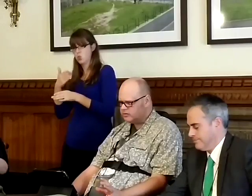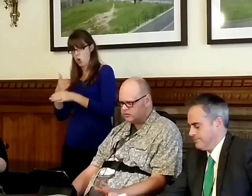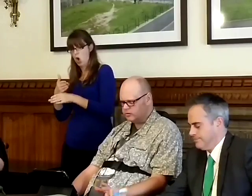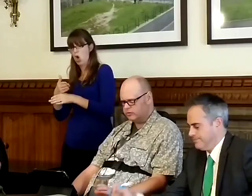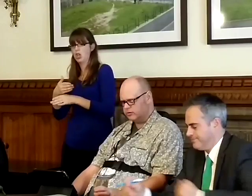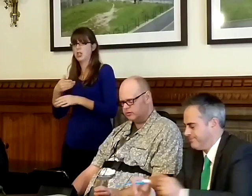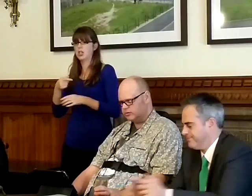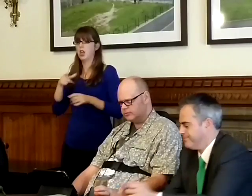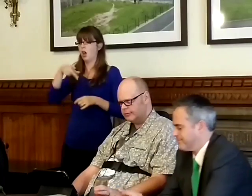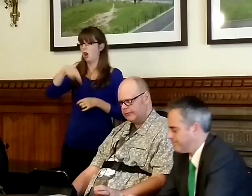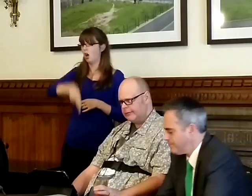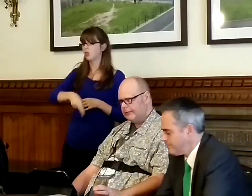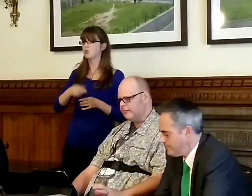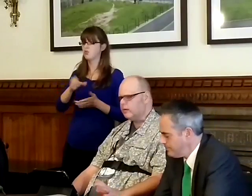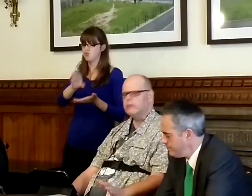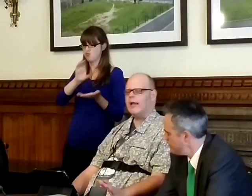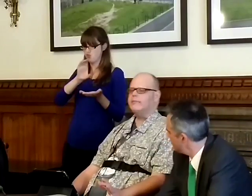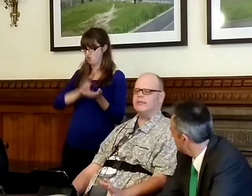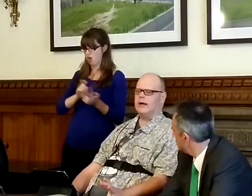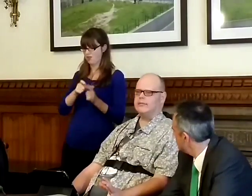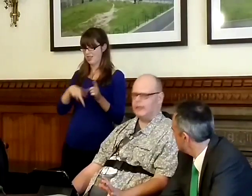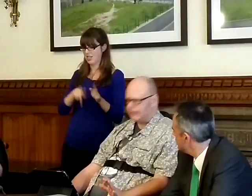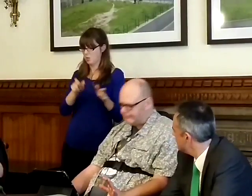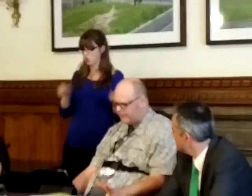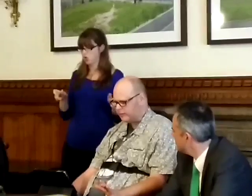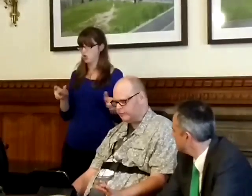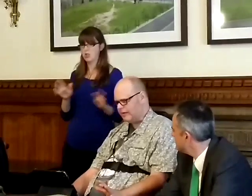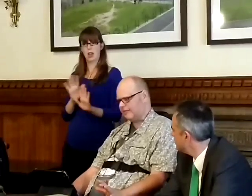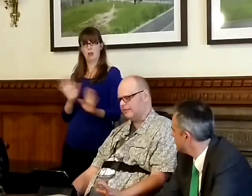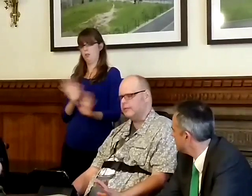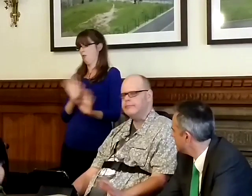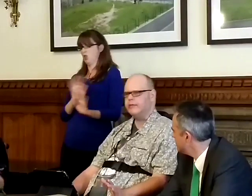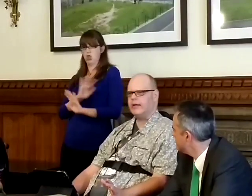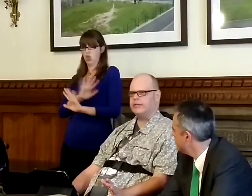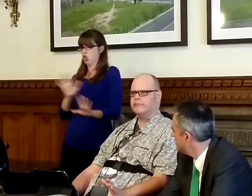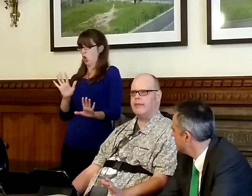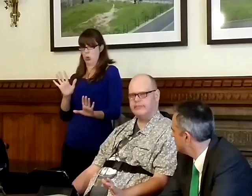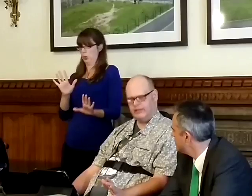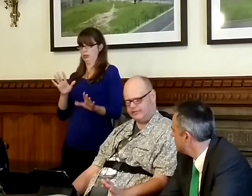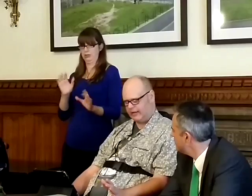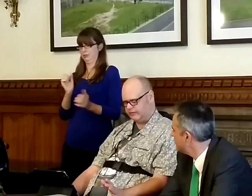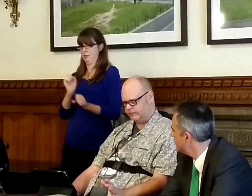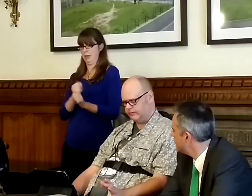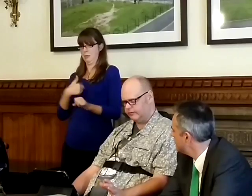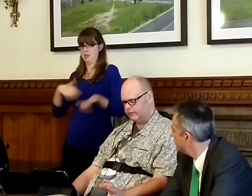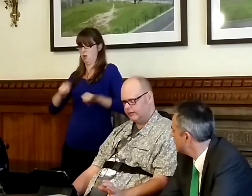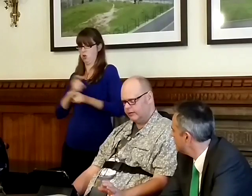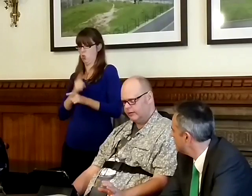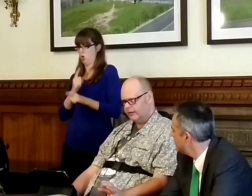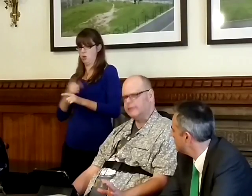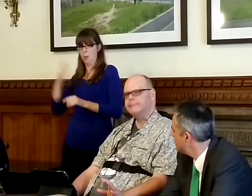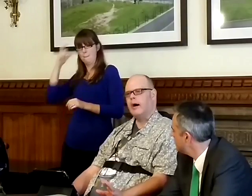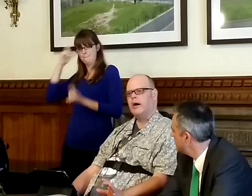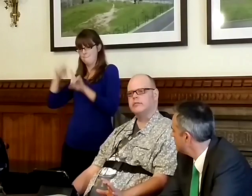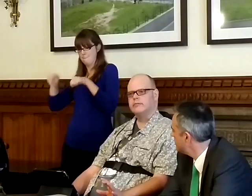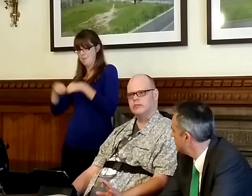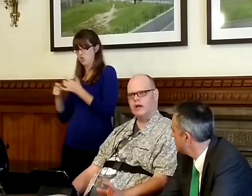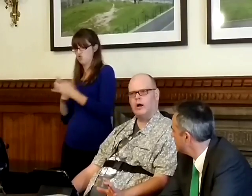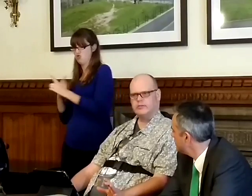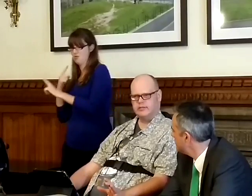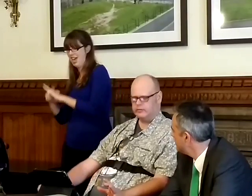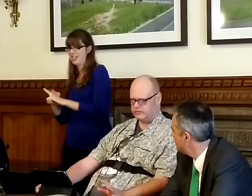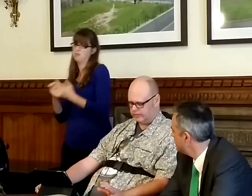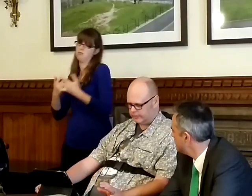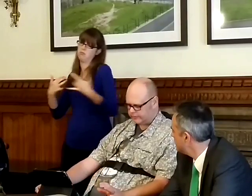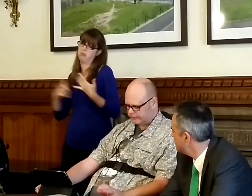for disabled students, and don't get me started on the bedroom tax and the myriad of benefit sanctions. It's part